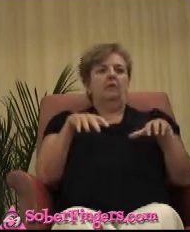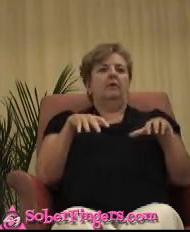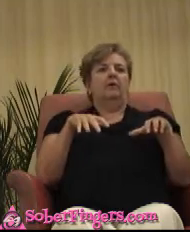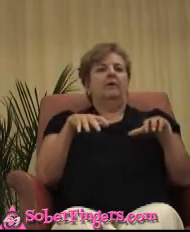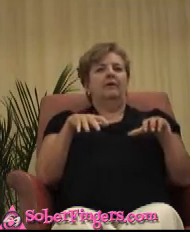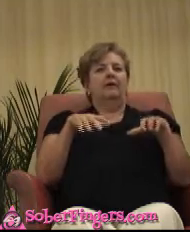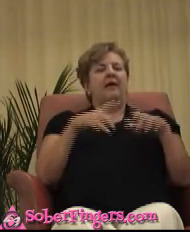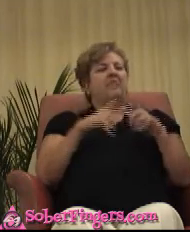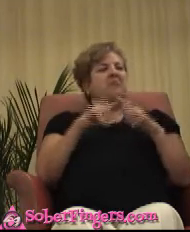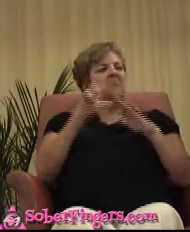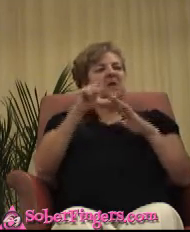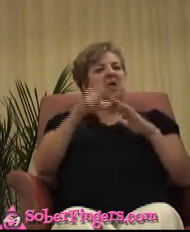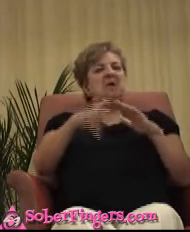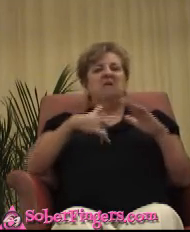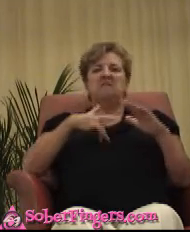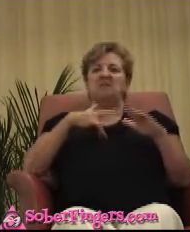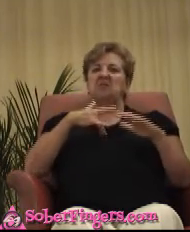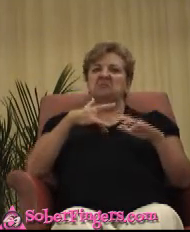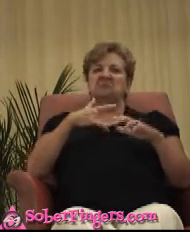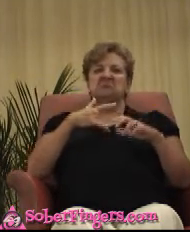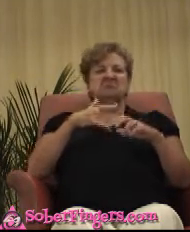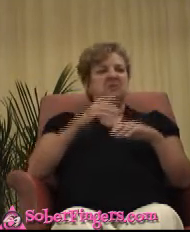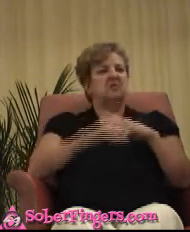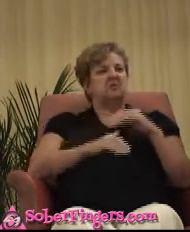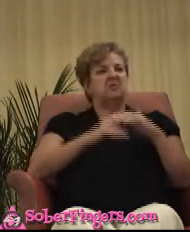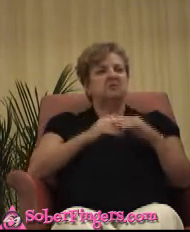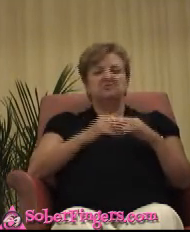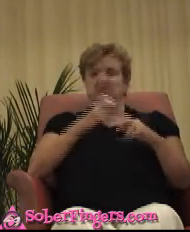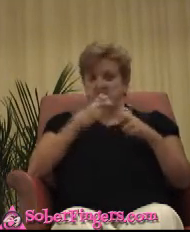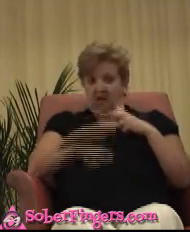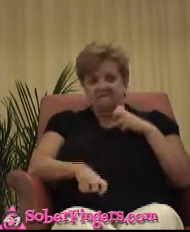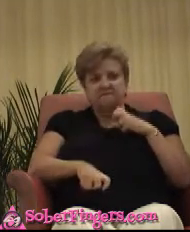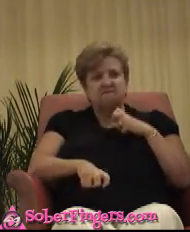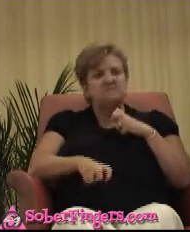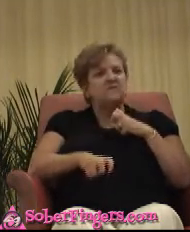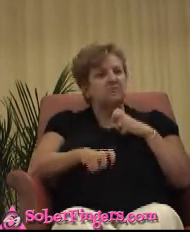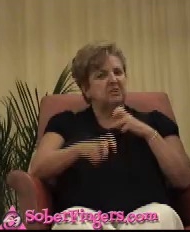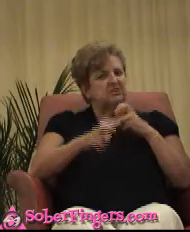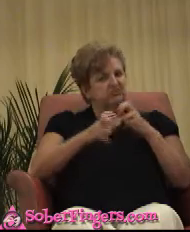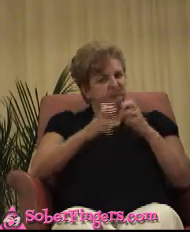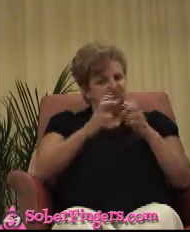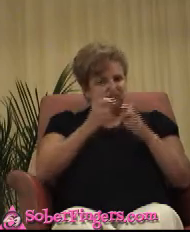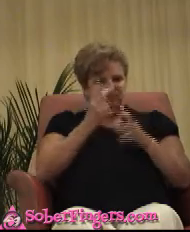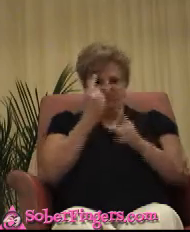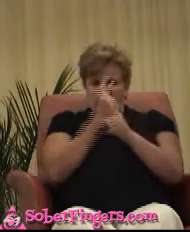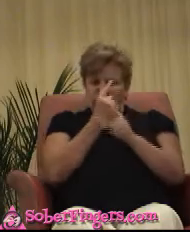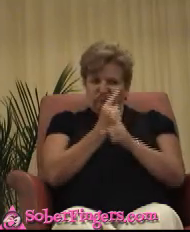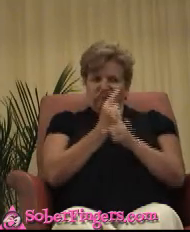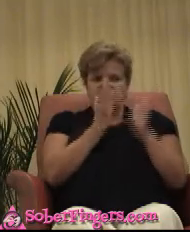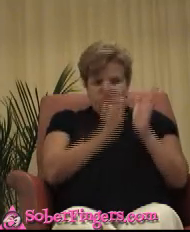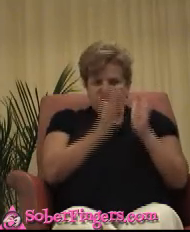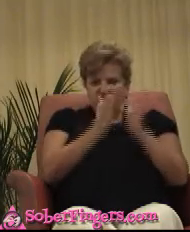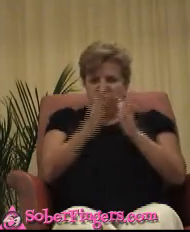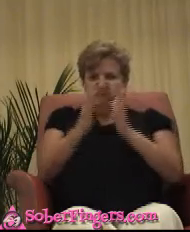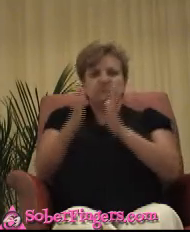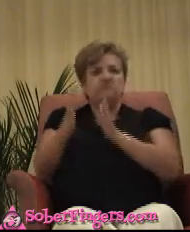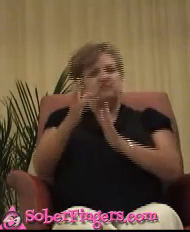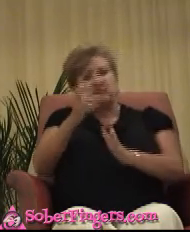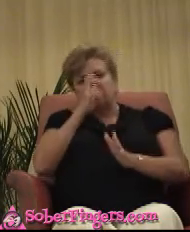supposed to be. It was very tough, it was structured, very disciplined, camaraderie was over the top, very competitive, and I loved it. I just ate